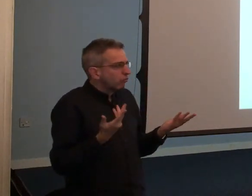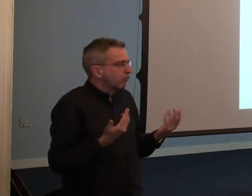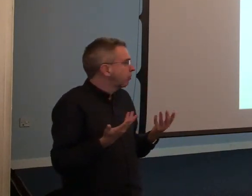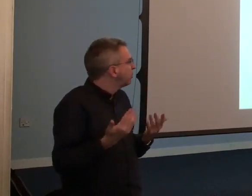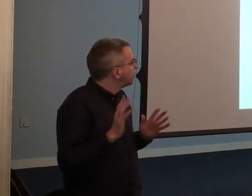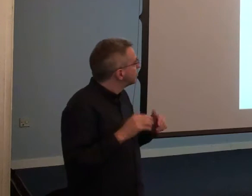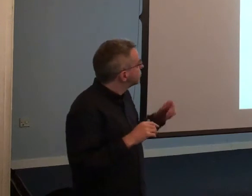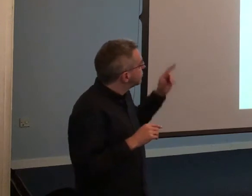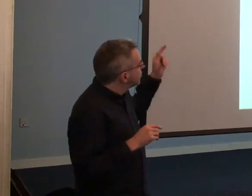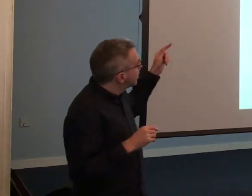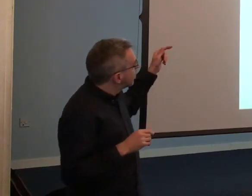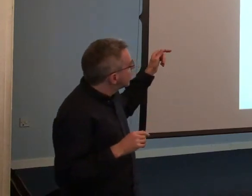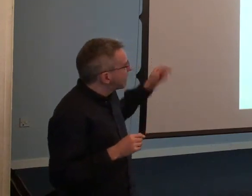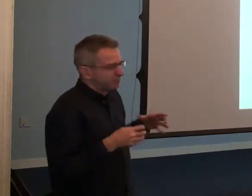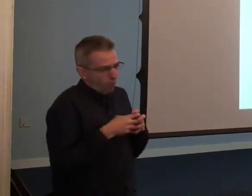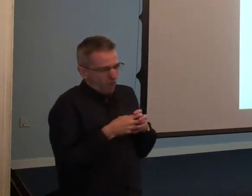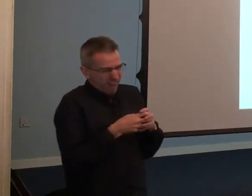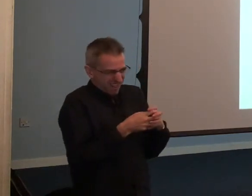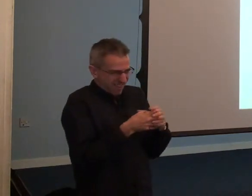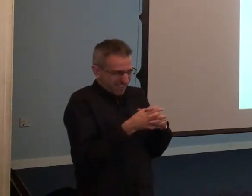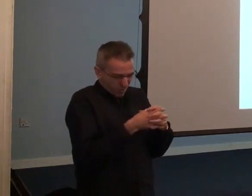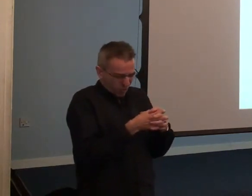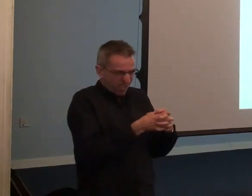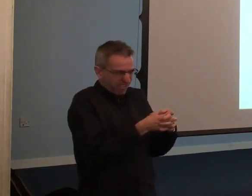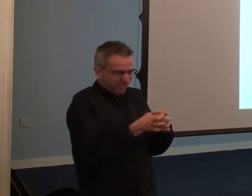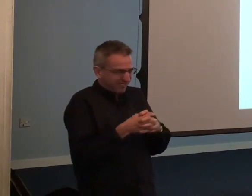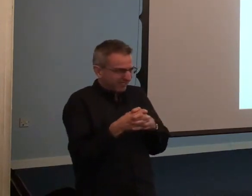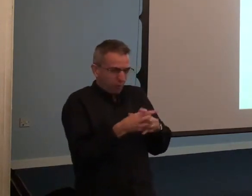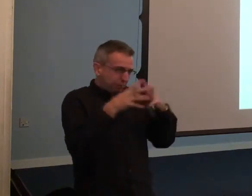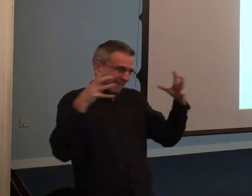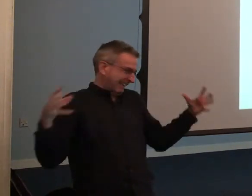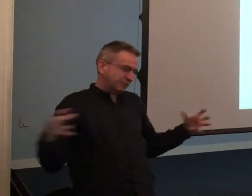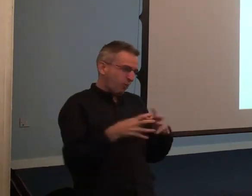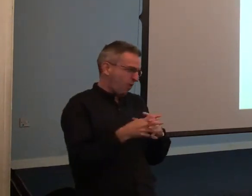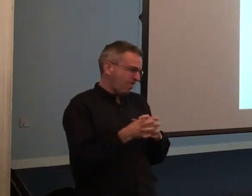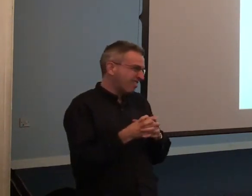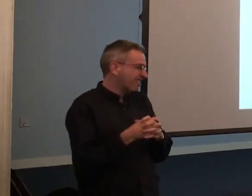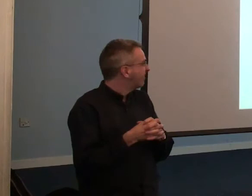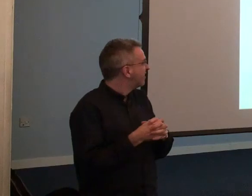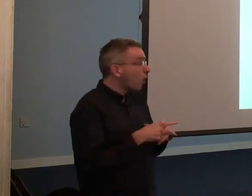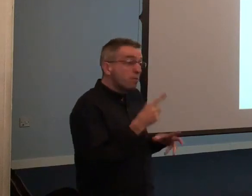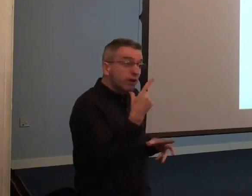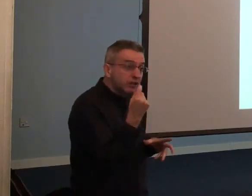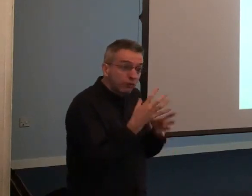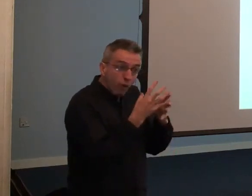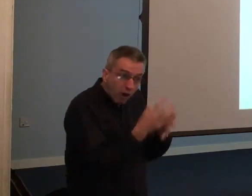better comedy or poetry clip? Now, remember, the sample was very, very small. It wasn't a big sample, so it's hard to